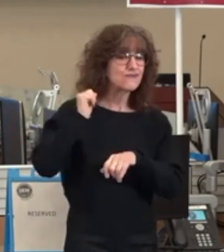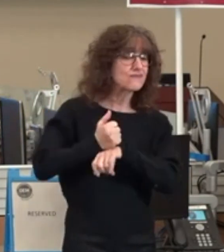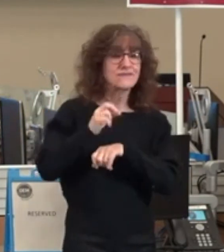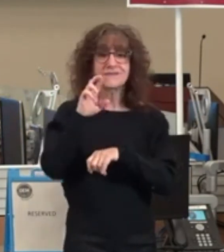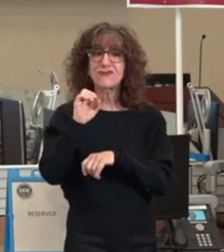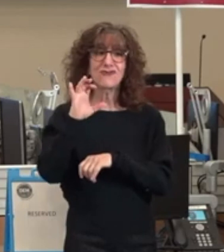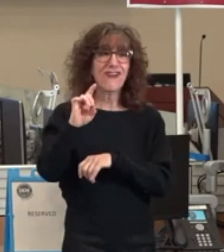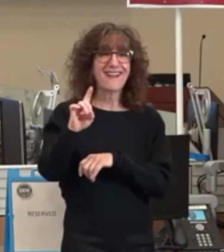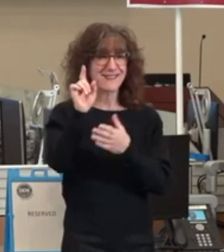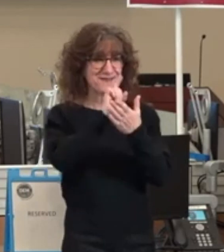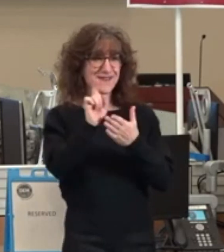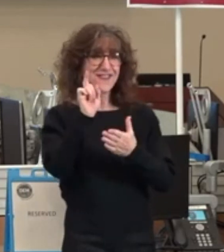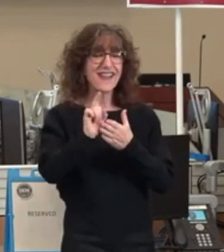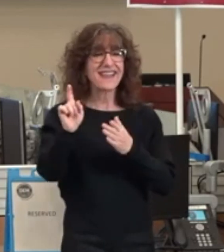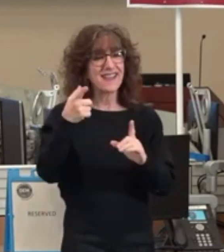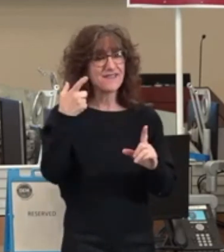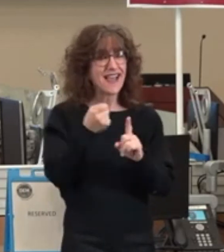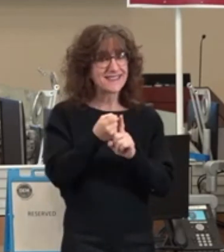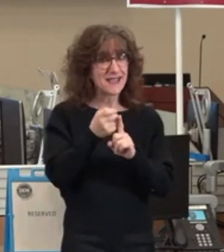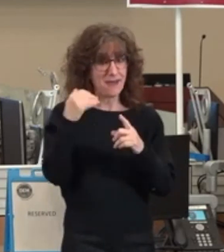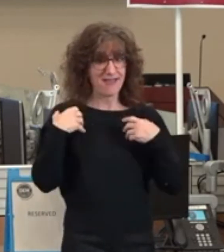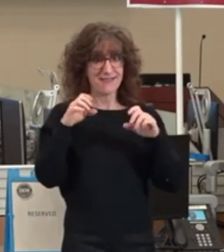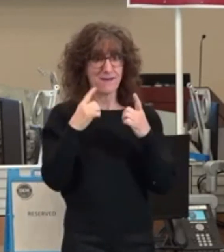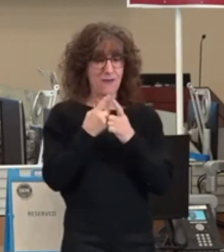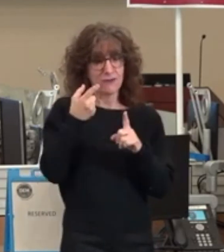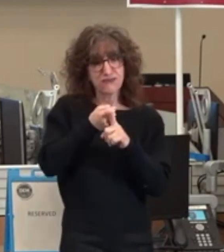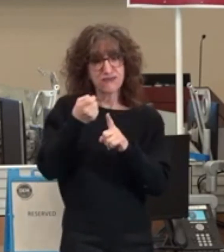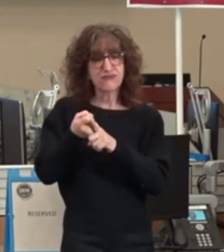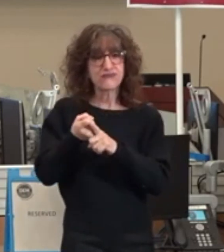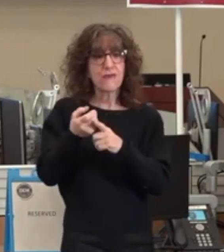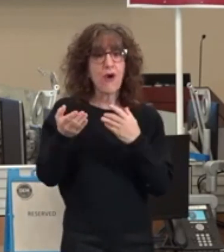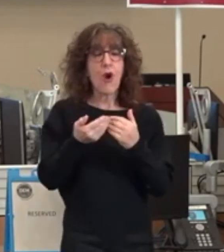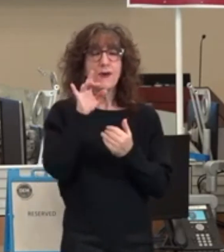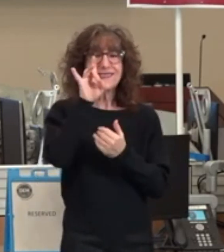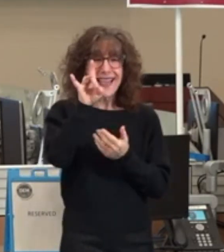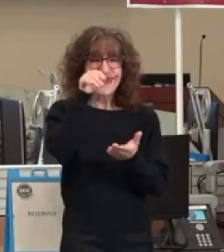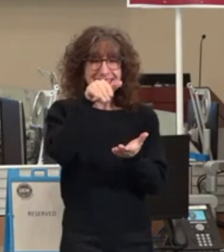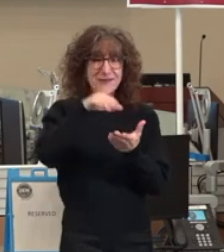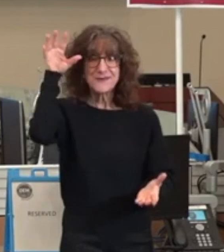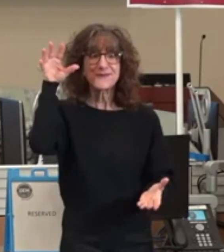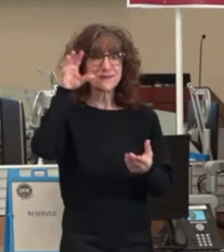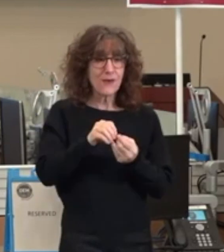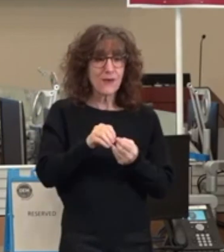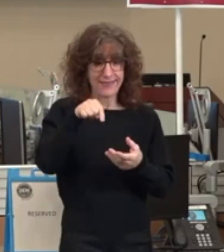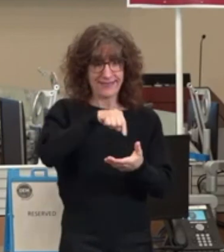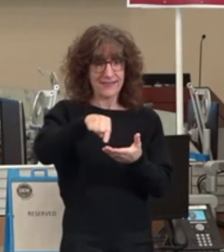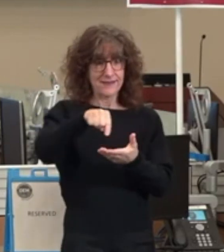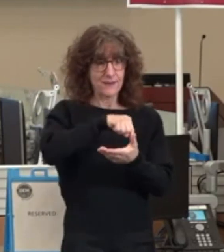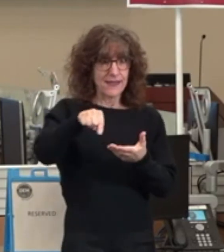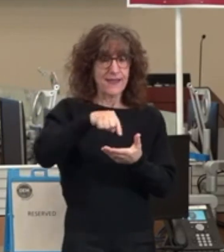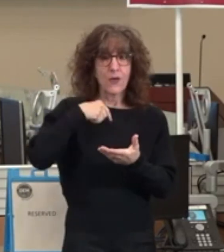record of weekly vaccines administered by our health department, nearly 8,000 in total. This week, we